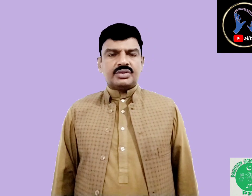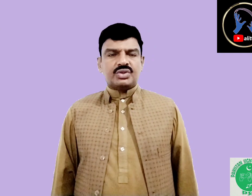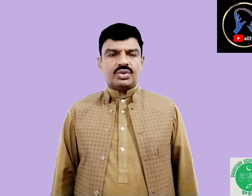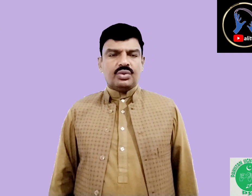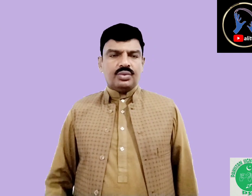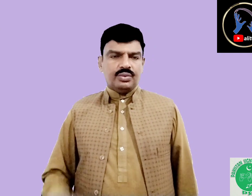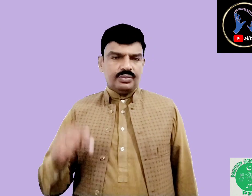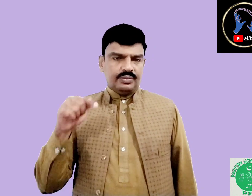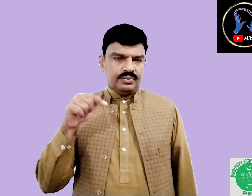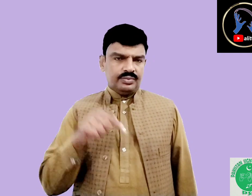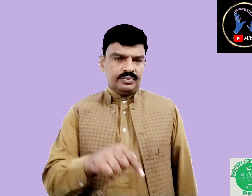so